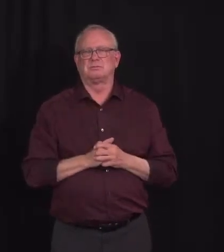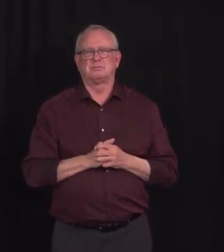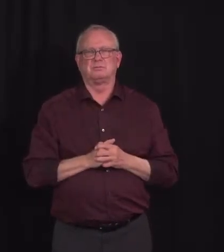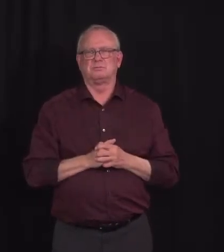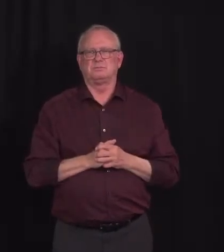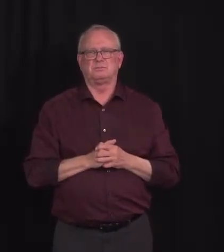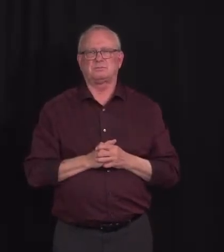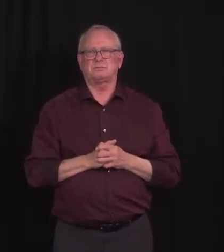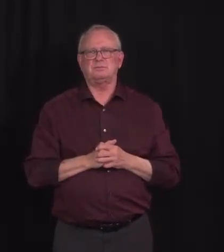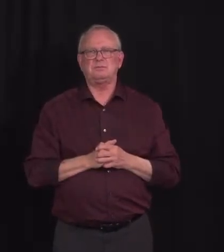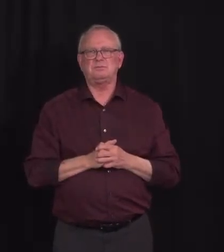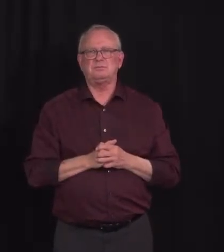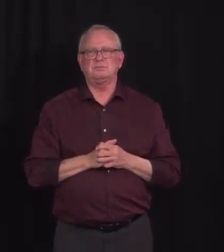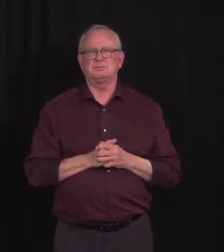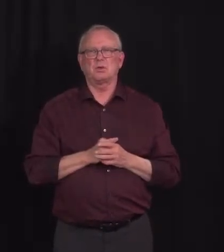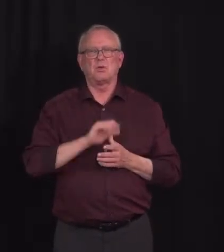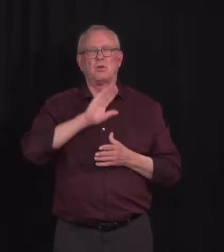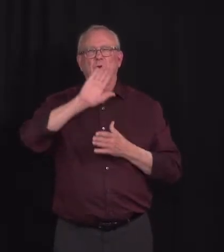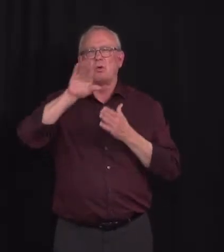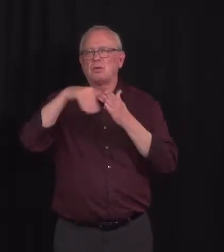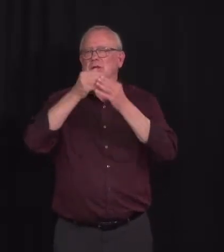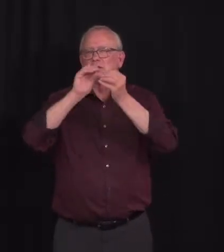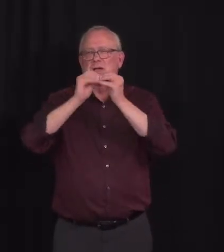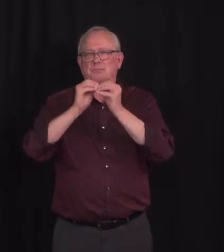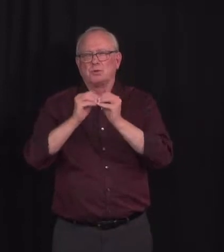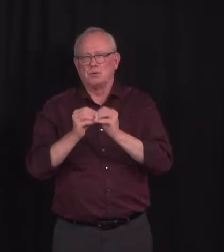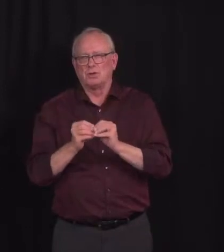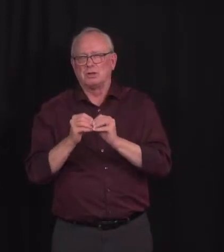into making that estimate. Thank you all